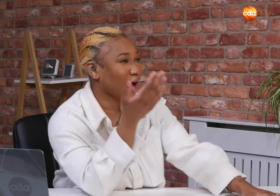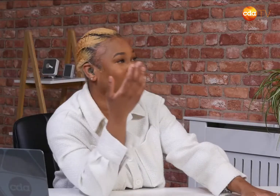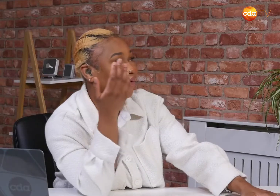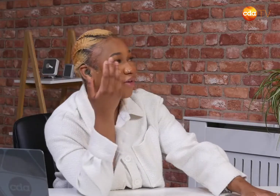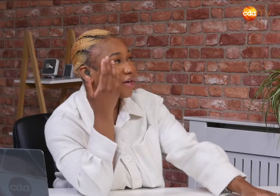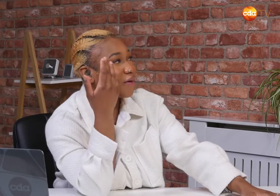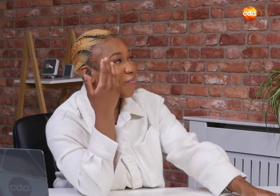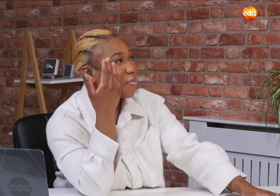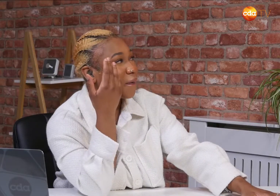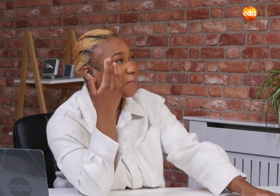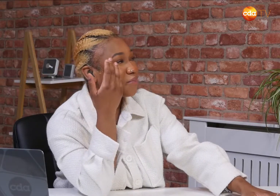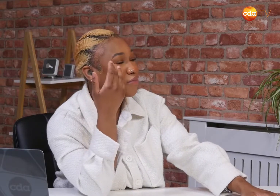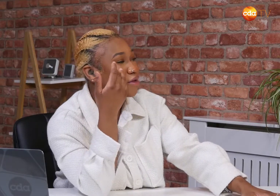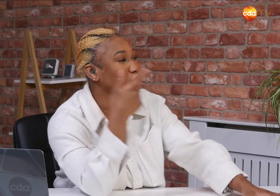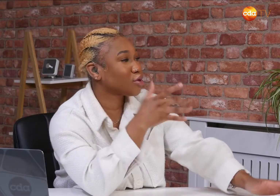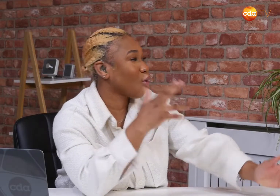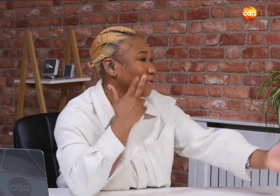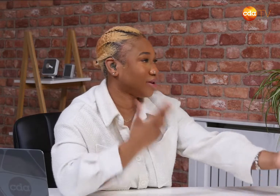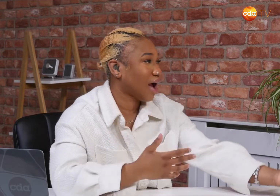Obviously, as a deaf person,